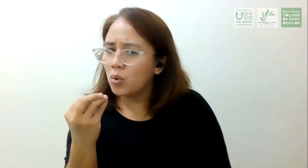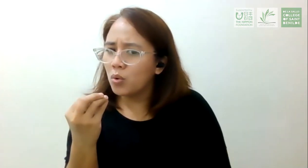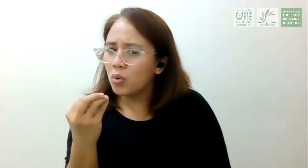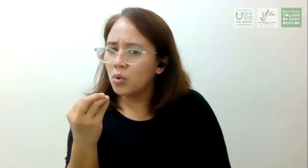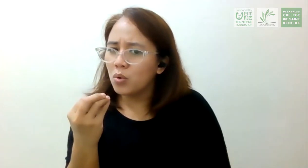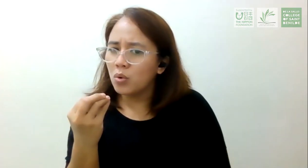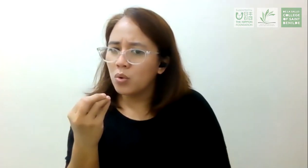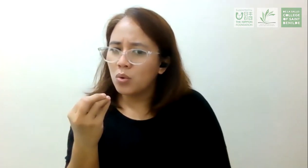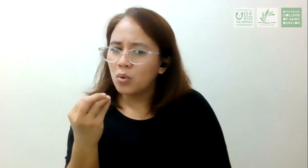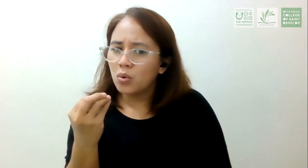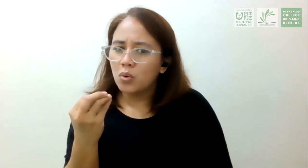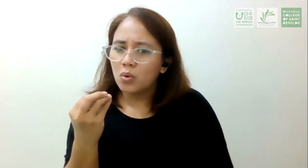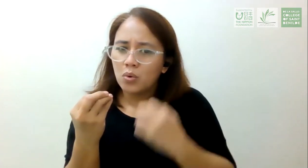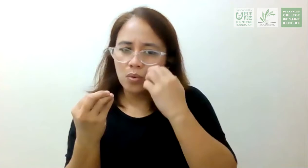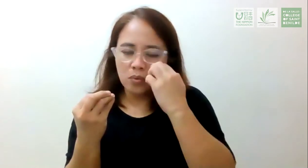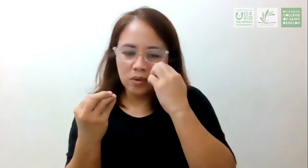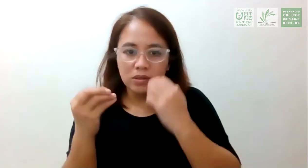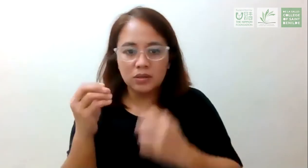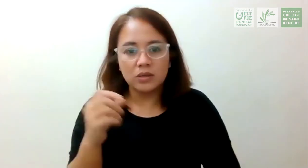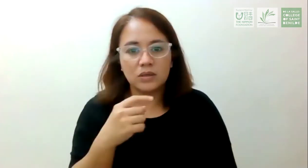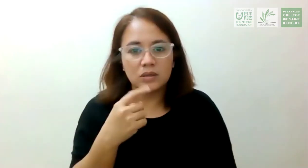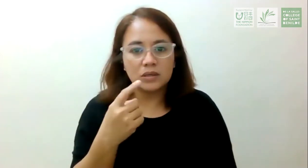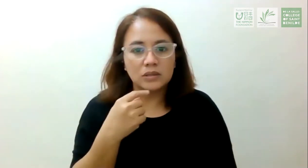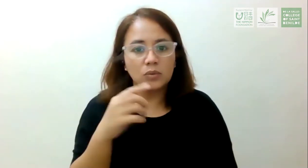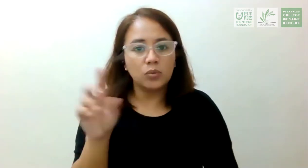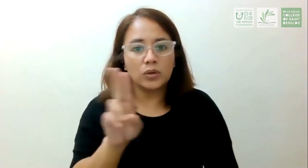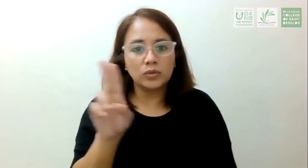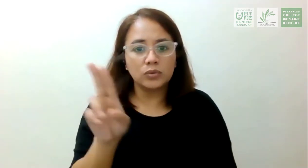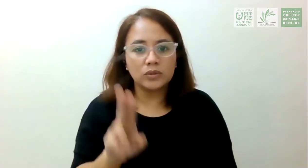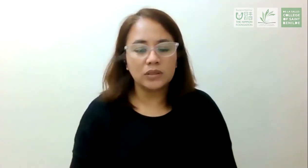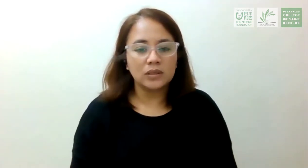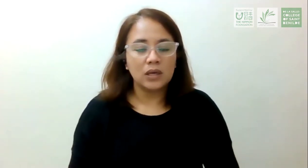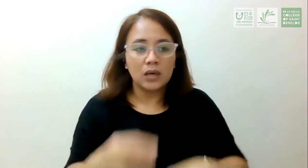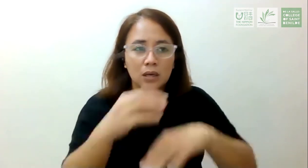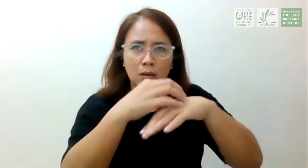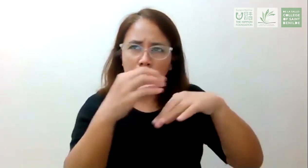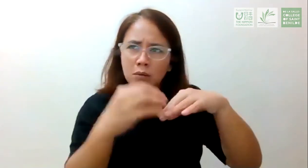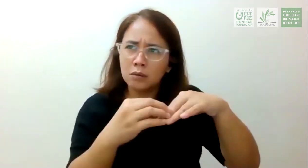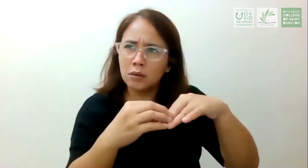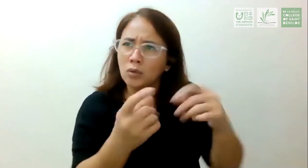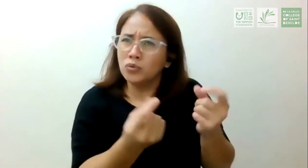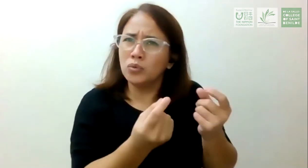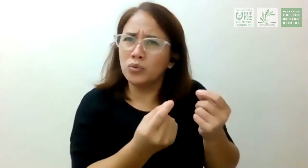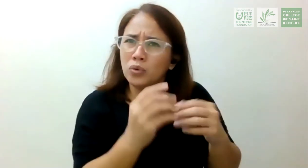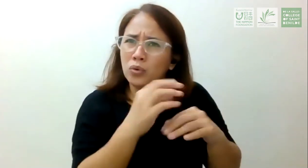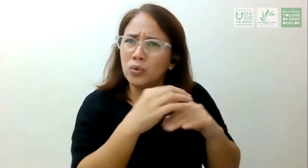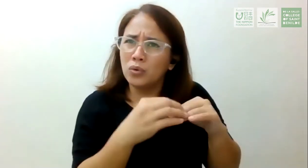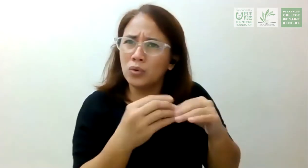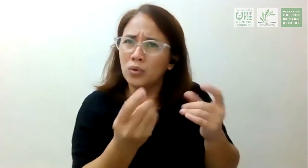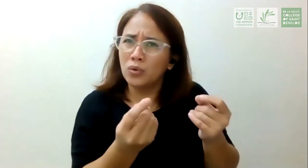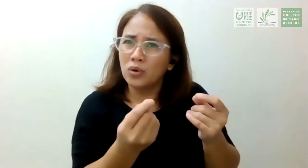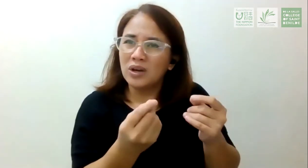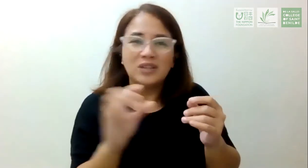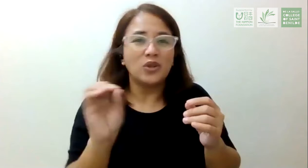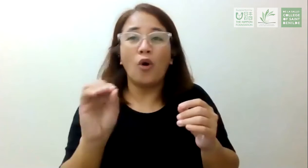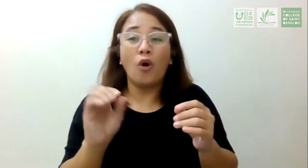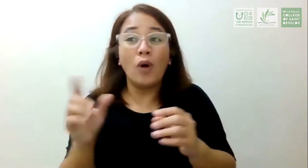then you need to say, is grapes doing something? No, no, something is eating the grapes. So grapes cannot be the